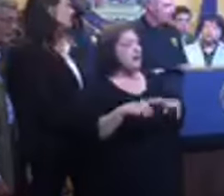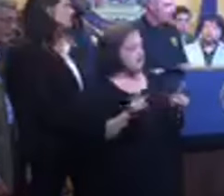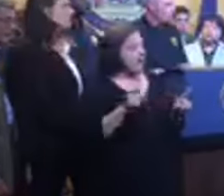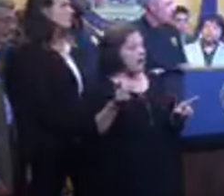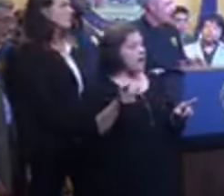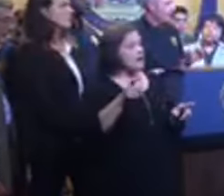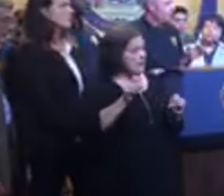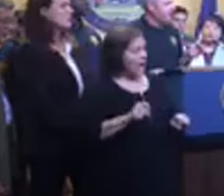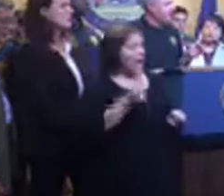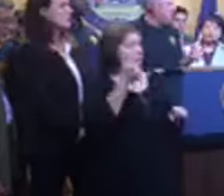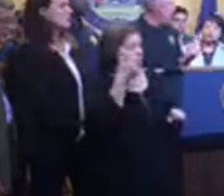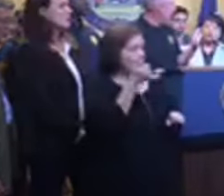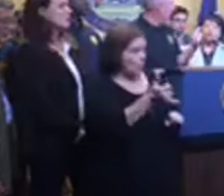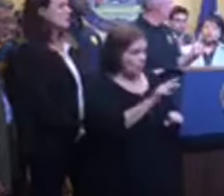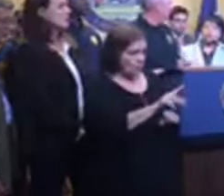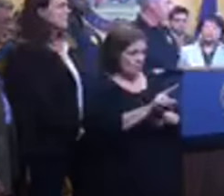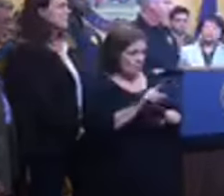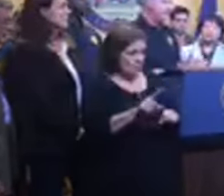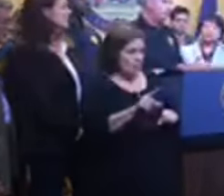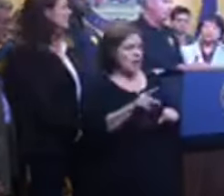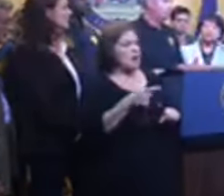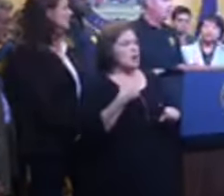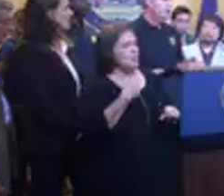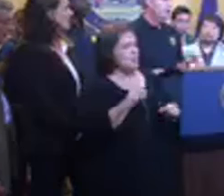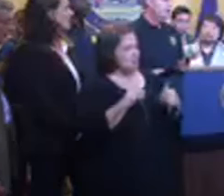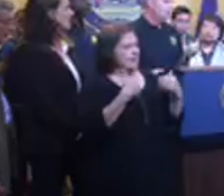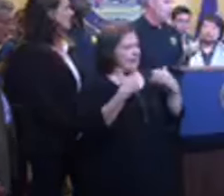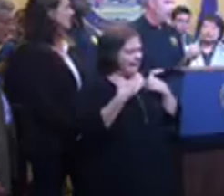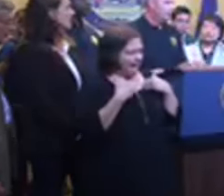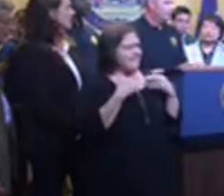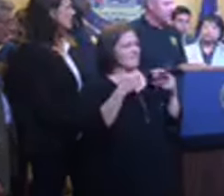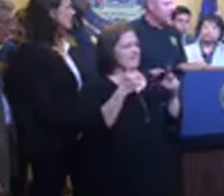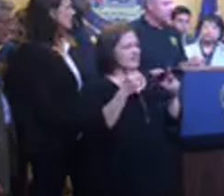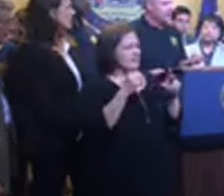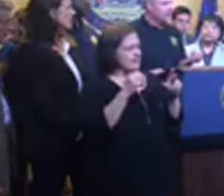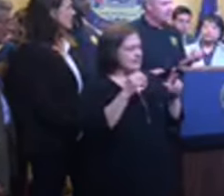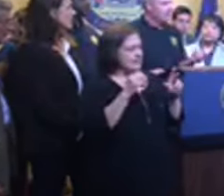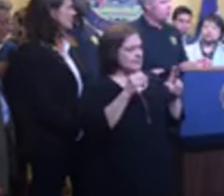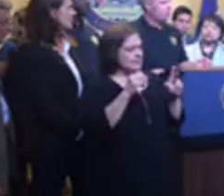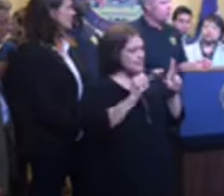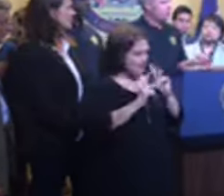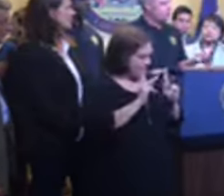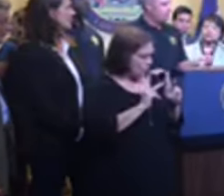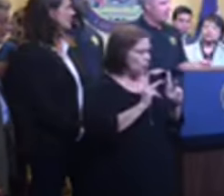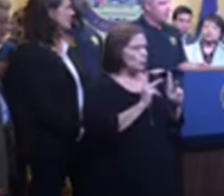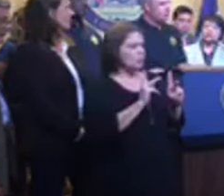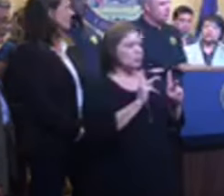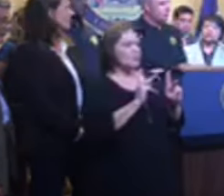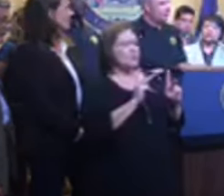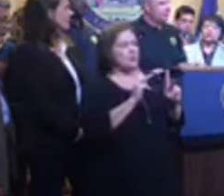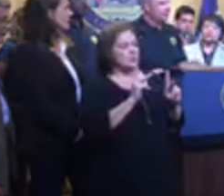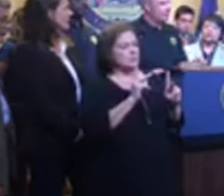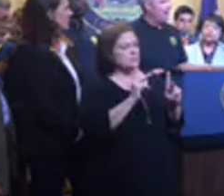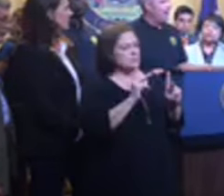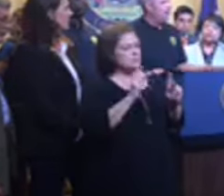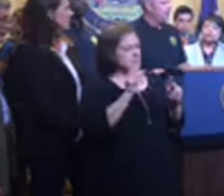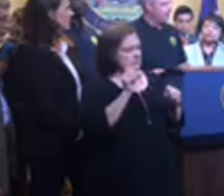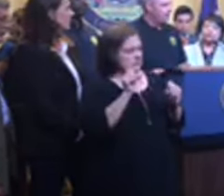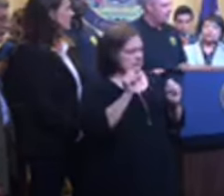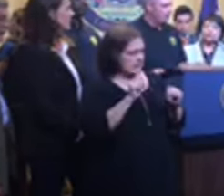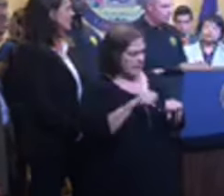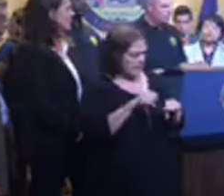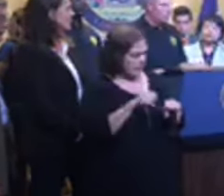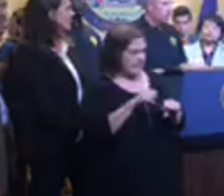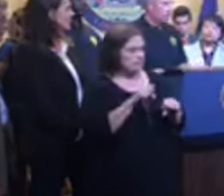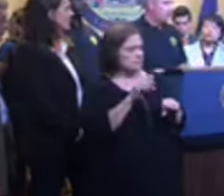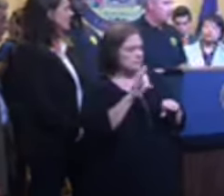they can call 311, and we have customized scripts for every spirituality pretty much that can come out of this,